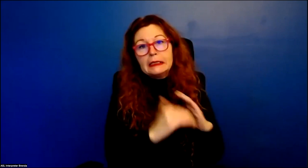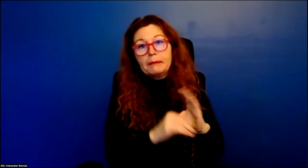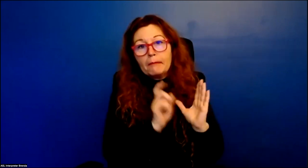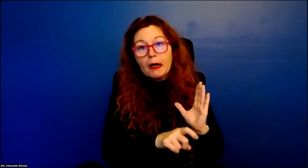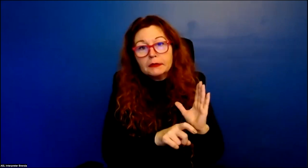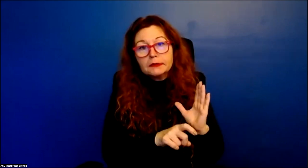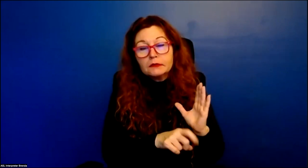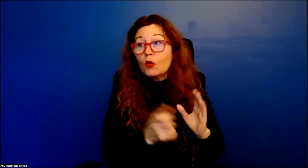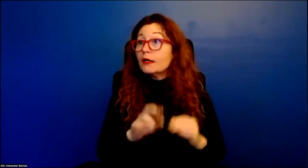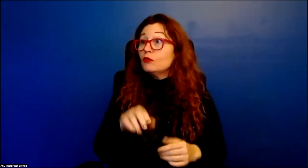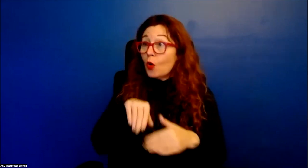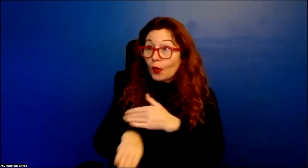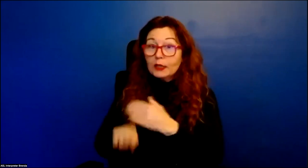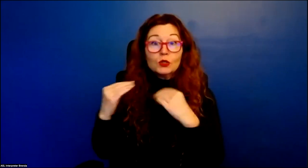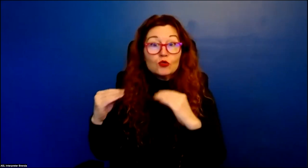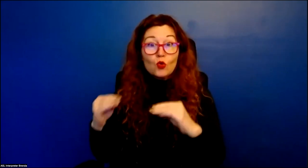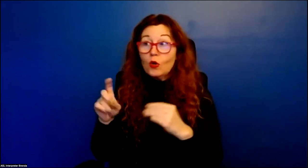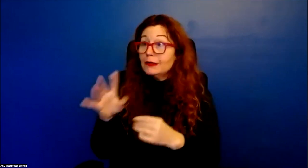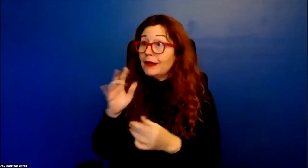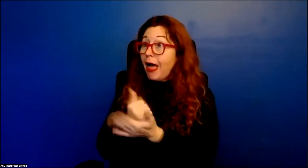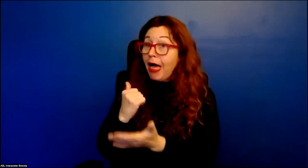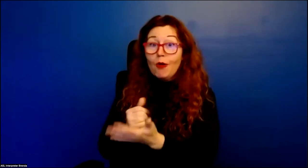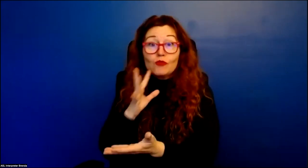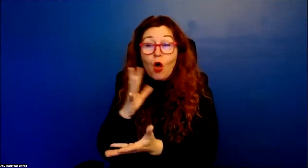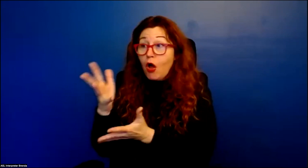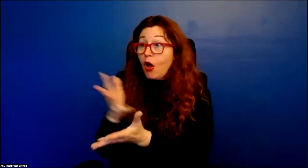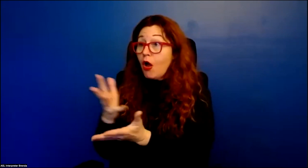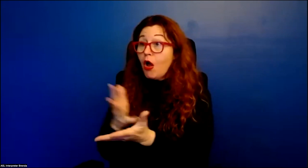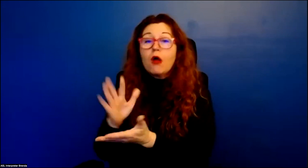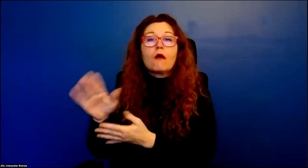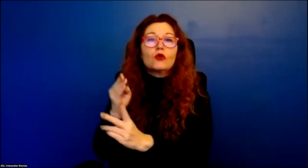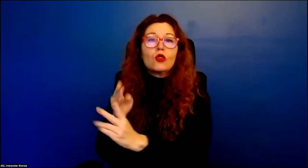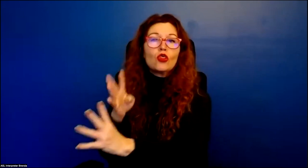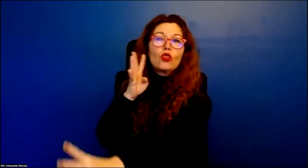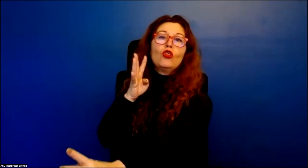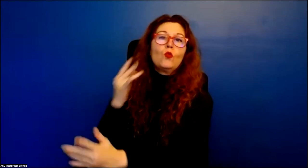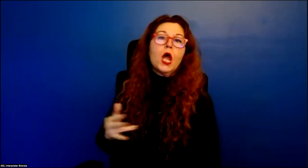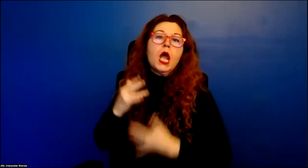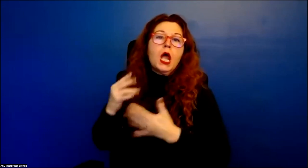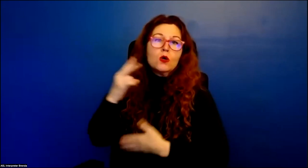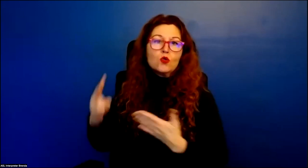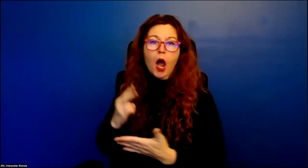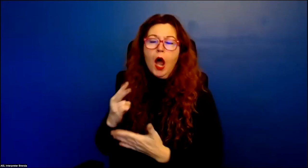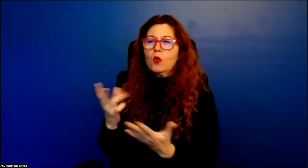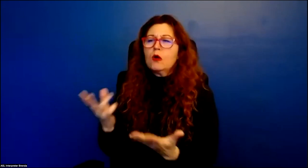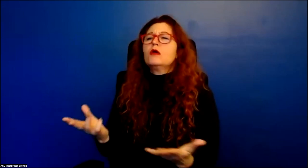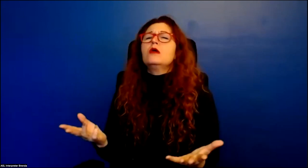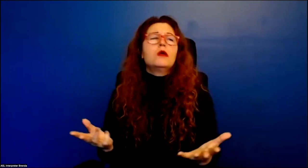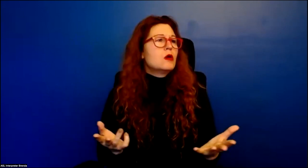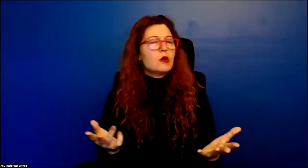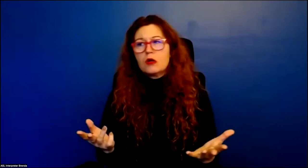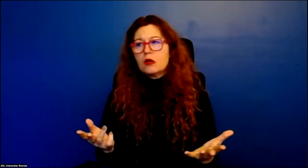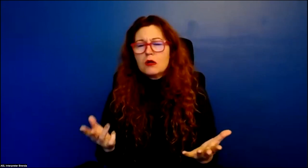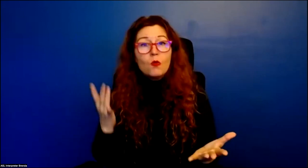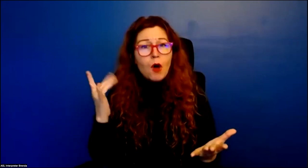in line to do it. And all of this is because they're trying to make things cheaper. And the message